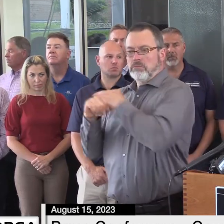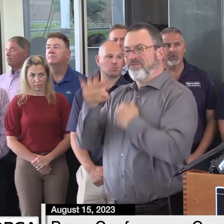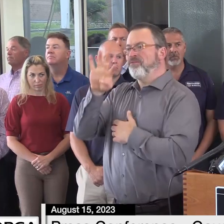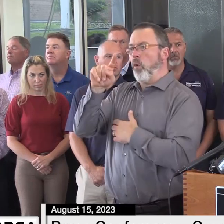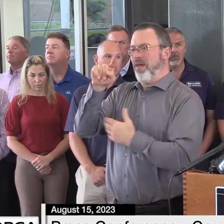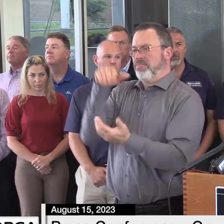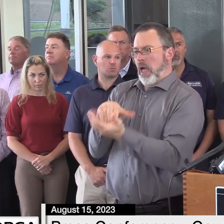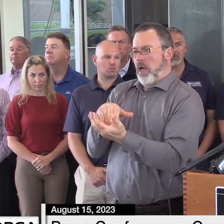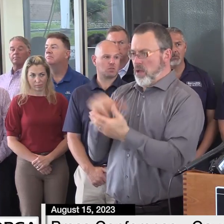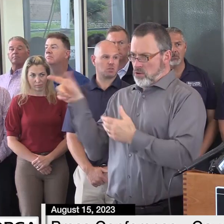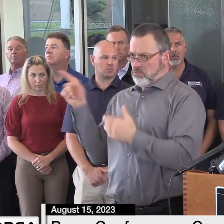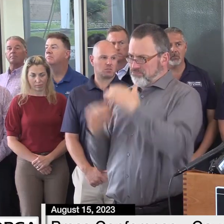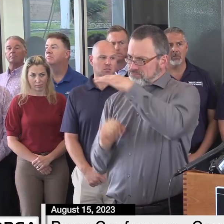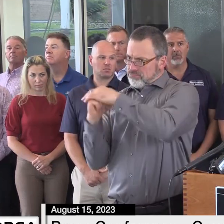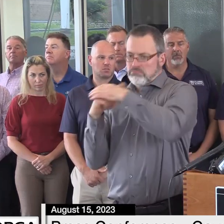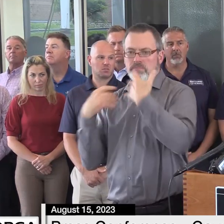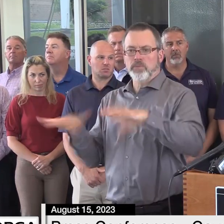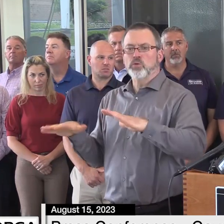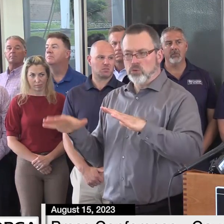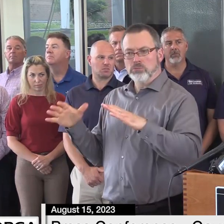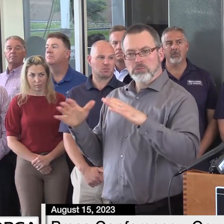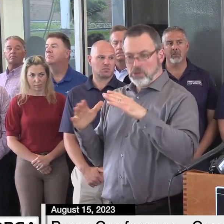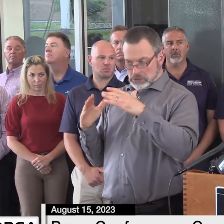41,000. That's all in. But